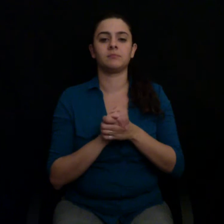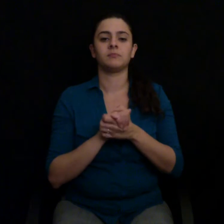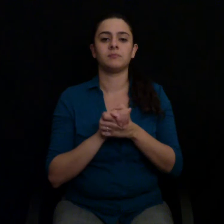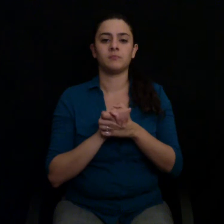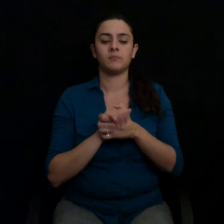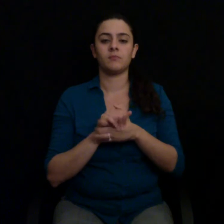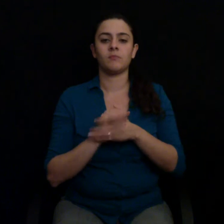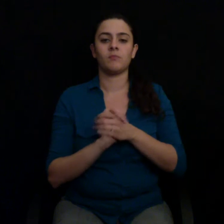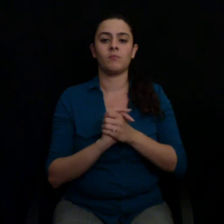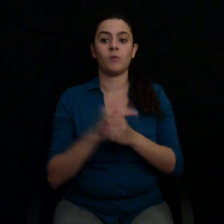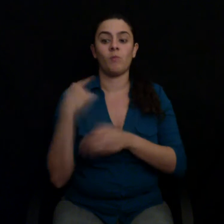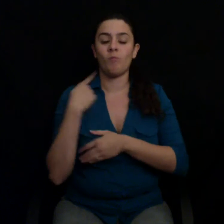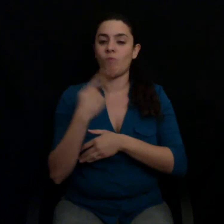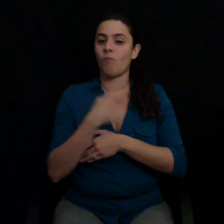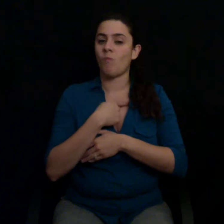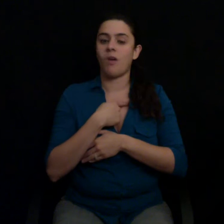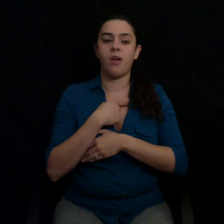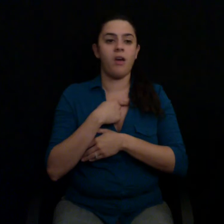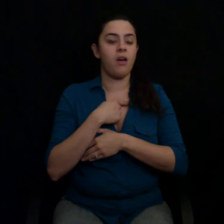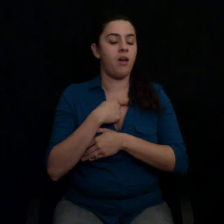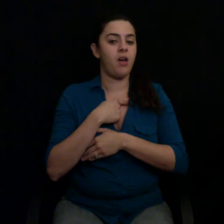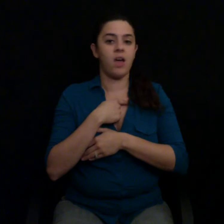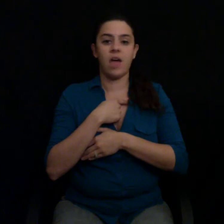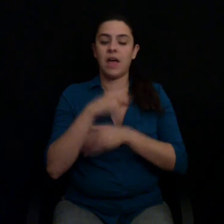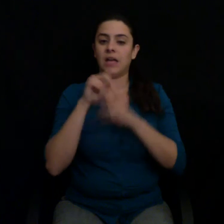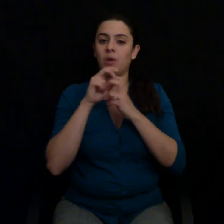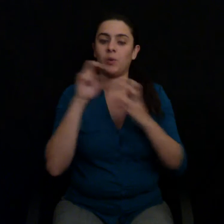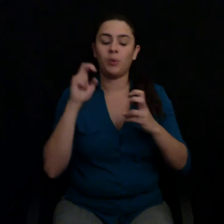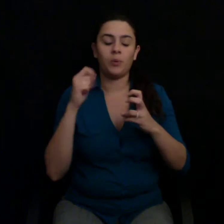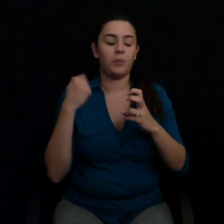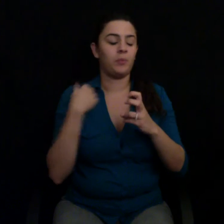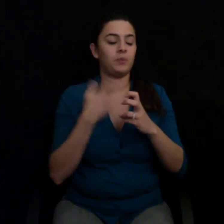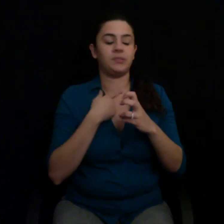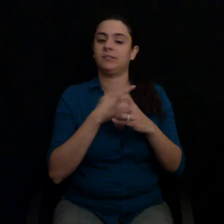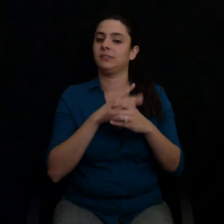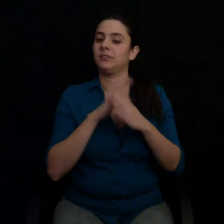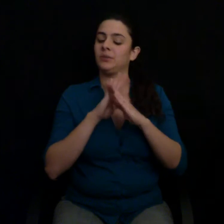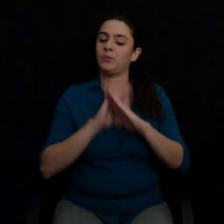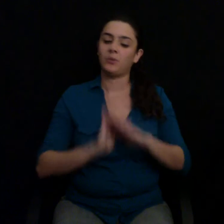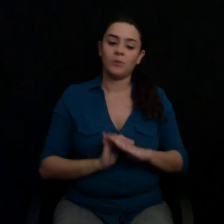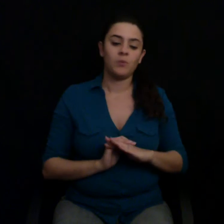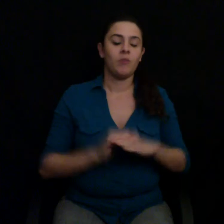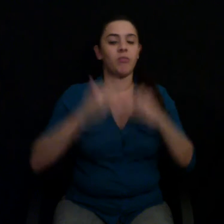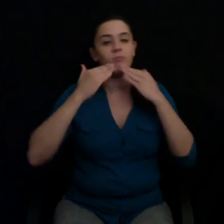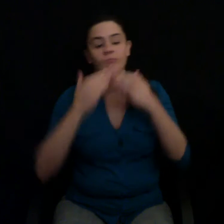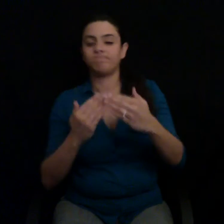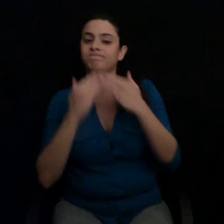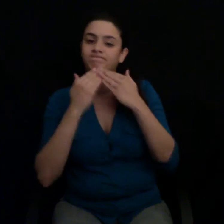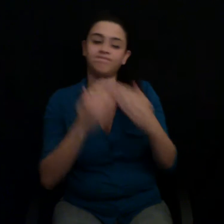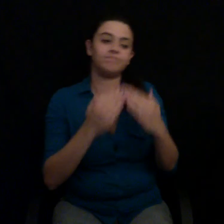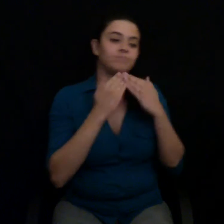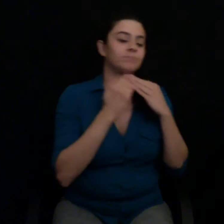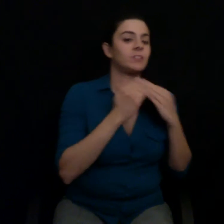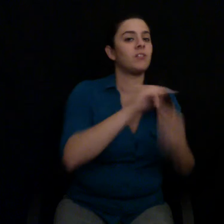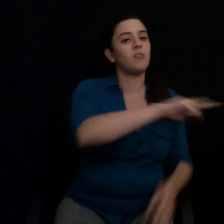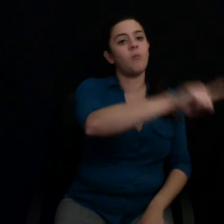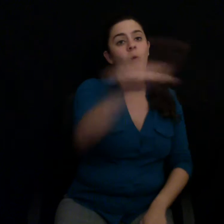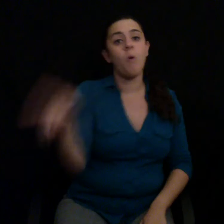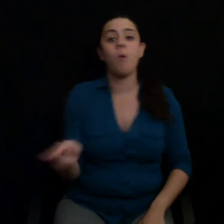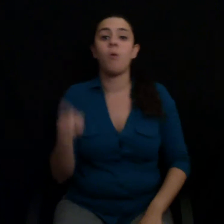were floored and just humbled by the response coming from Redditors all over the world who wanted to help the people of Nepal. So